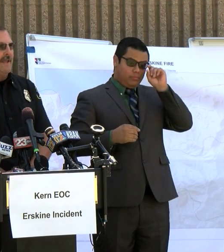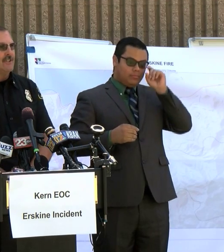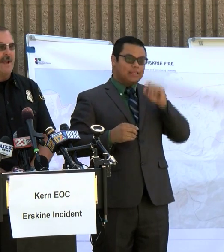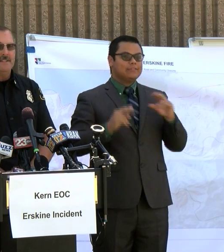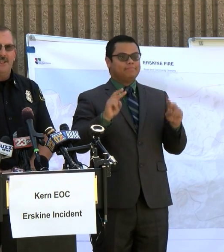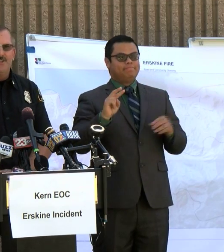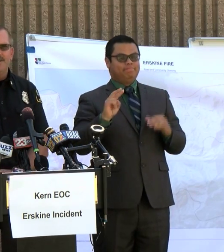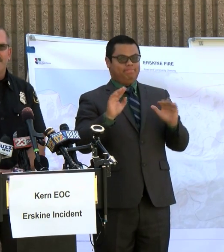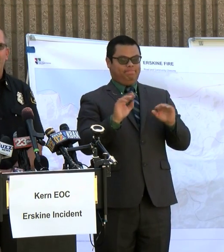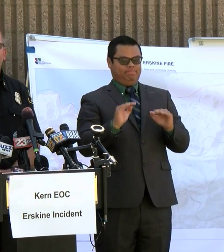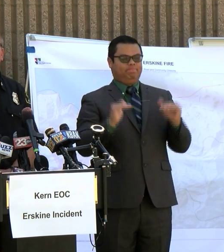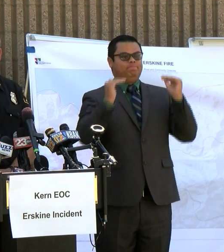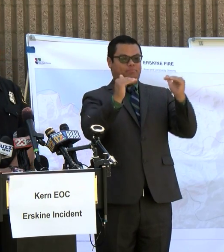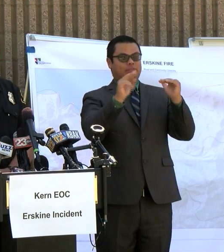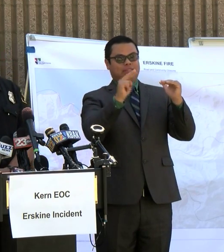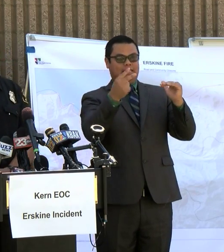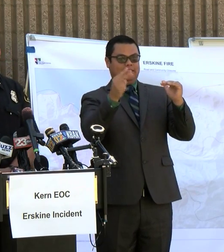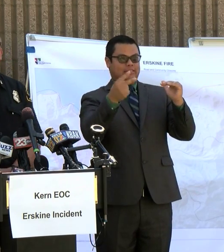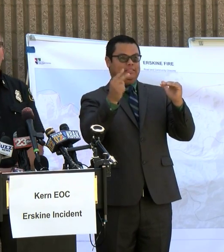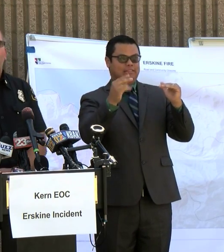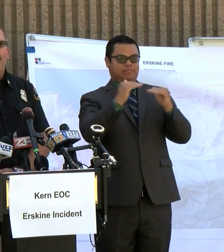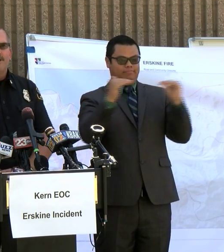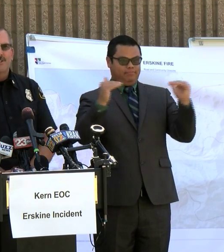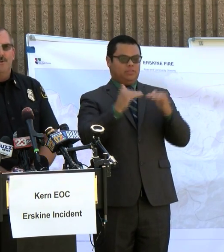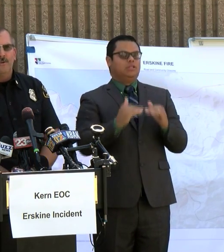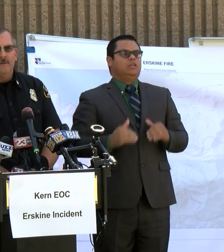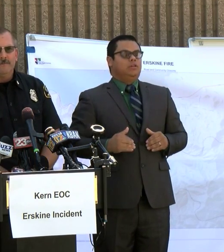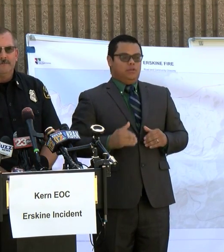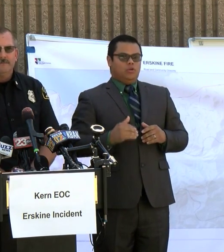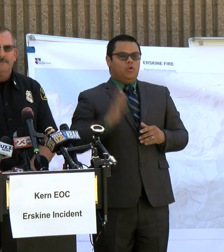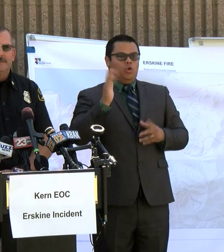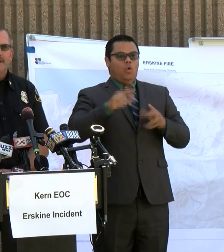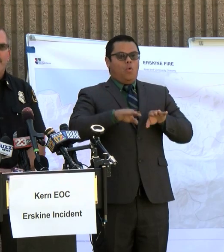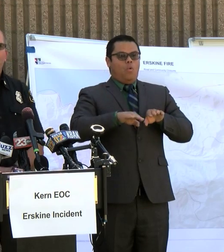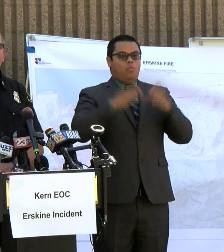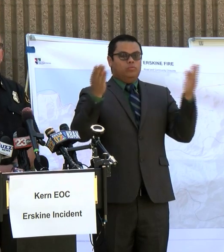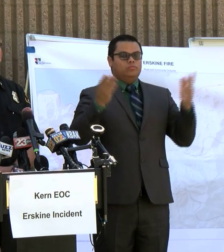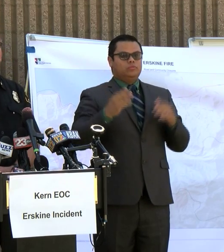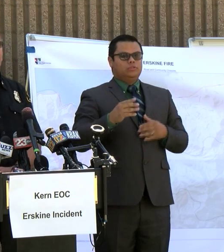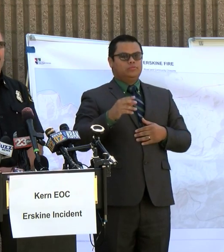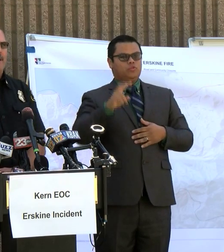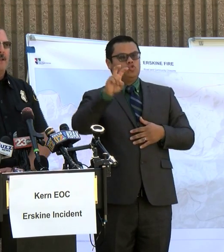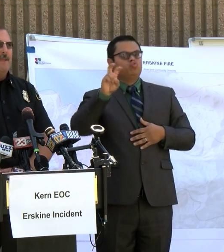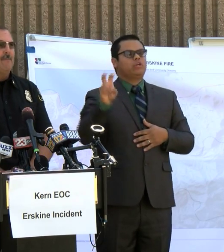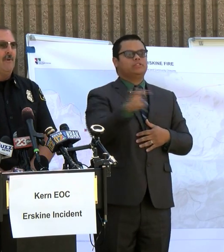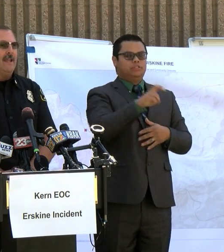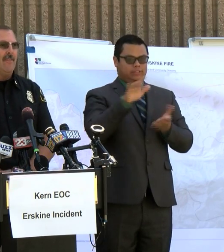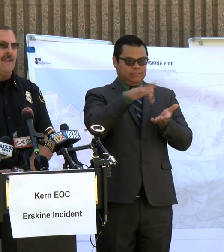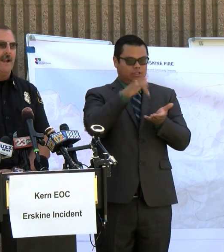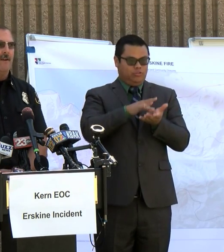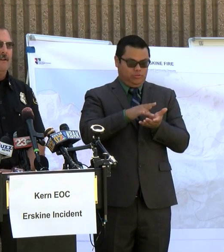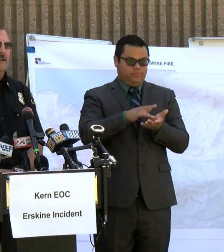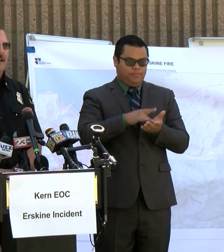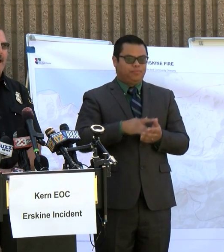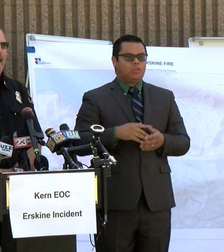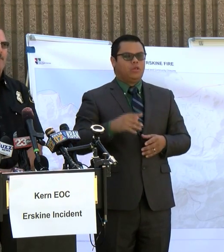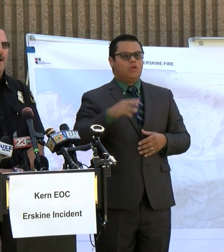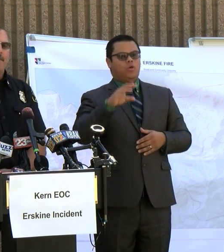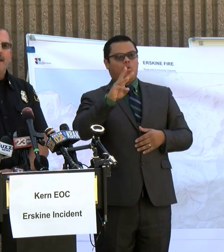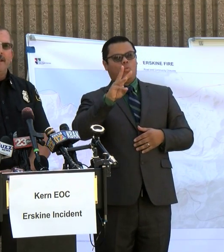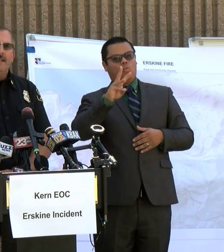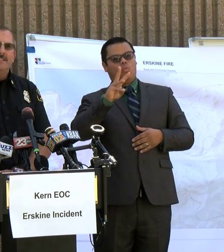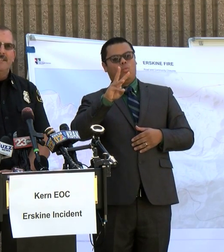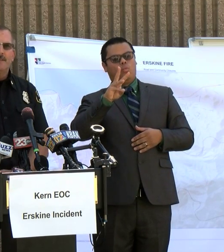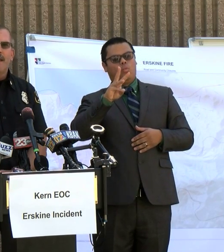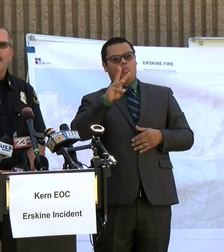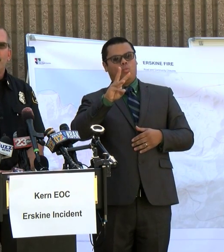open up a transition center at Woodrow Wallace School, and we'll be bringing people in there and bringing